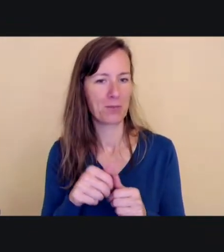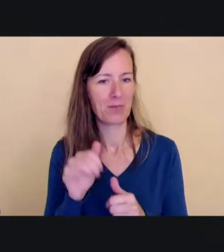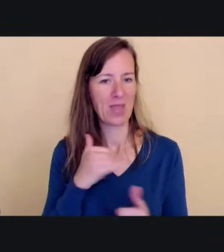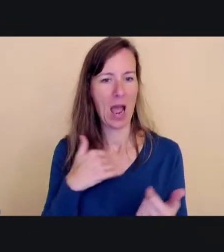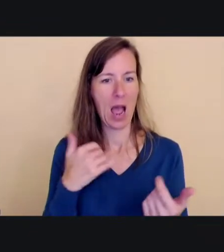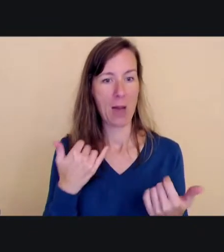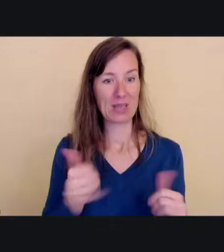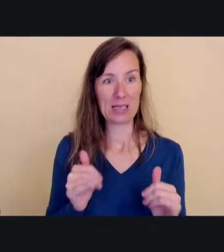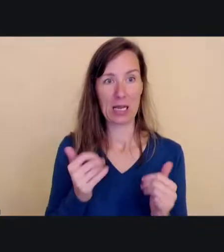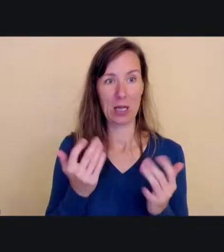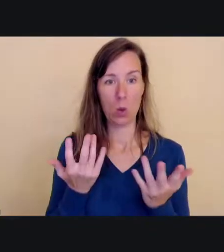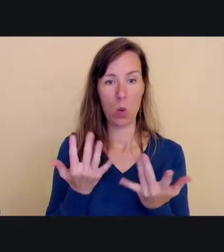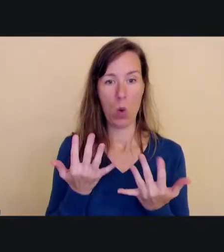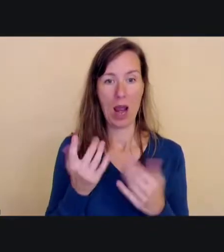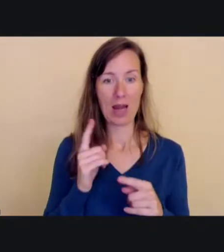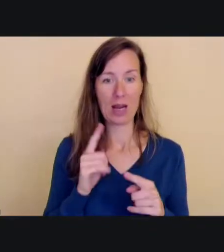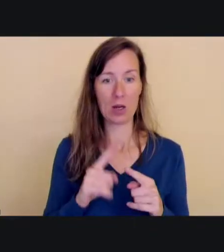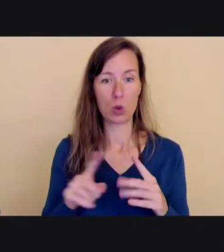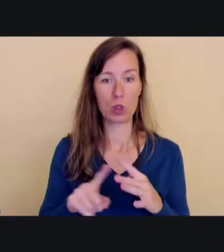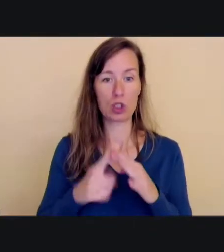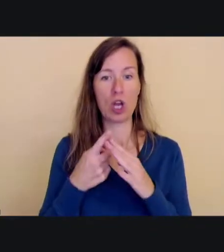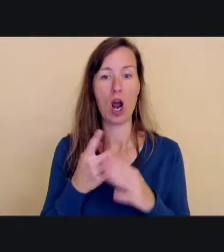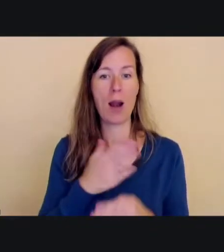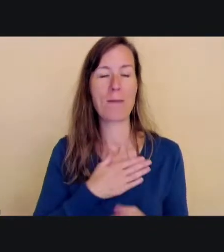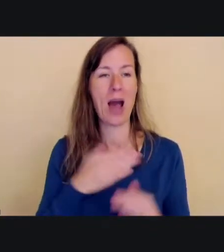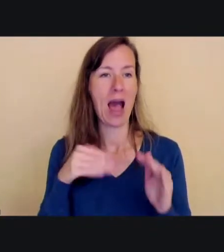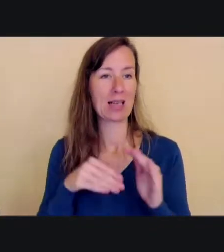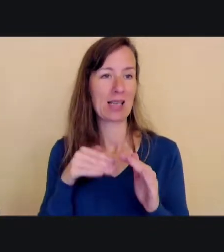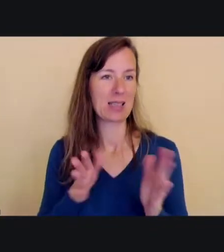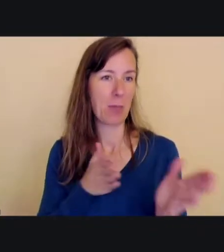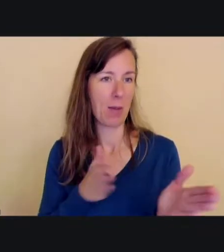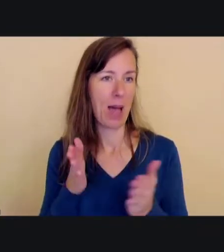pathway on Kilmer, right?